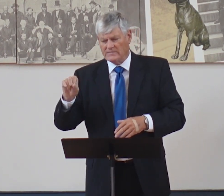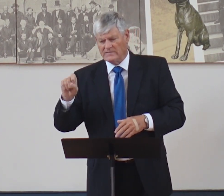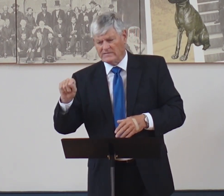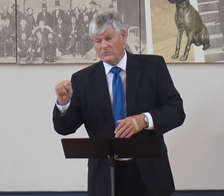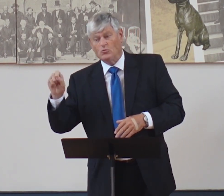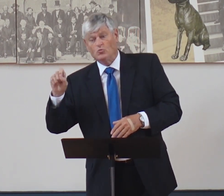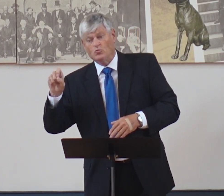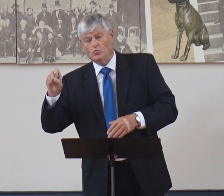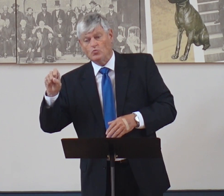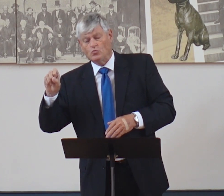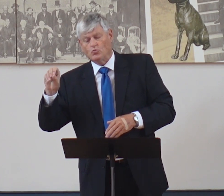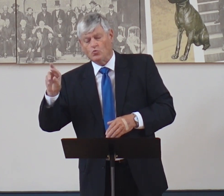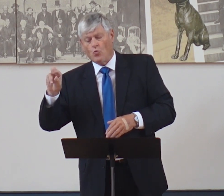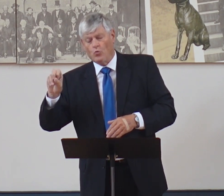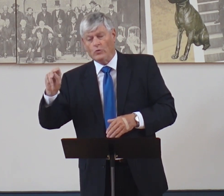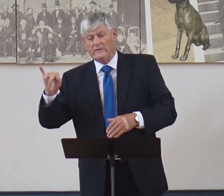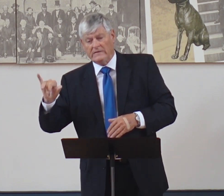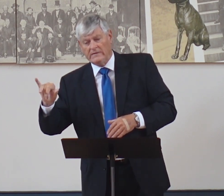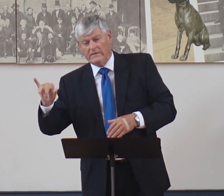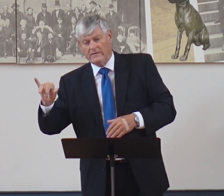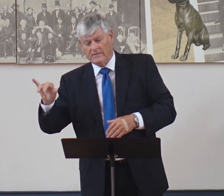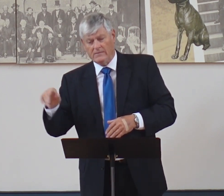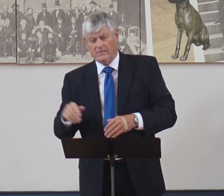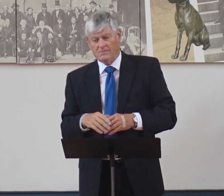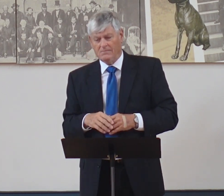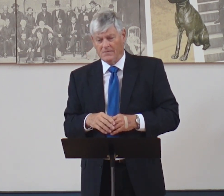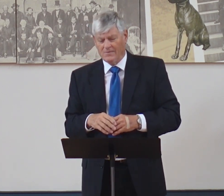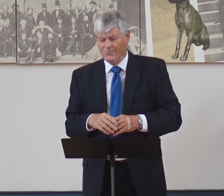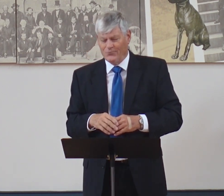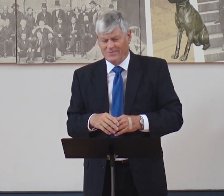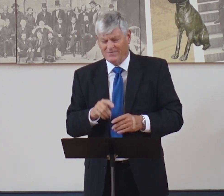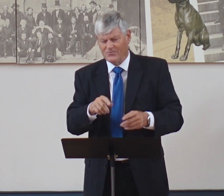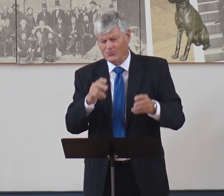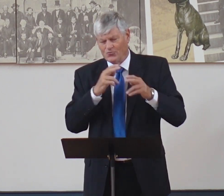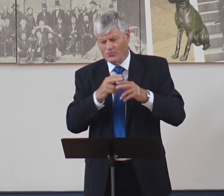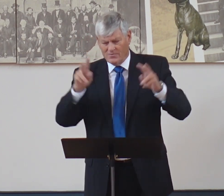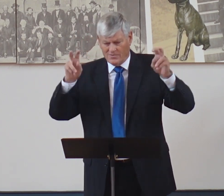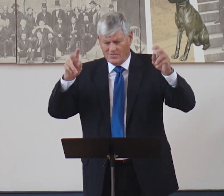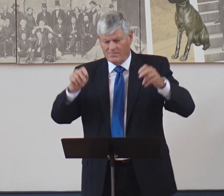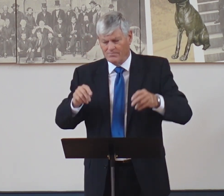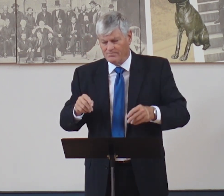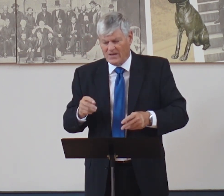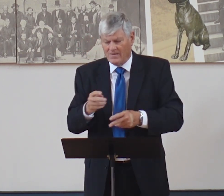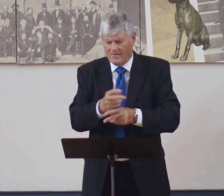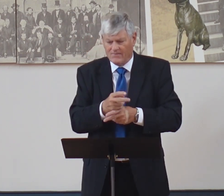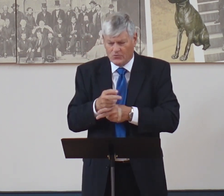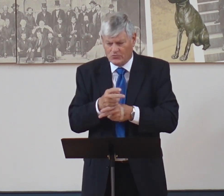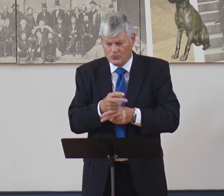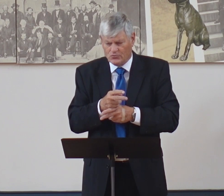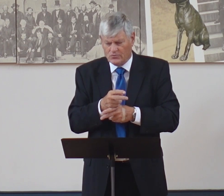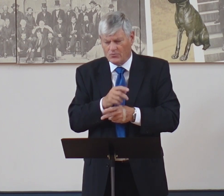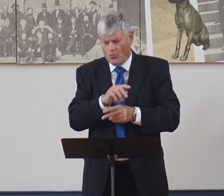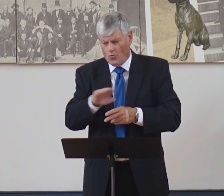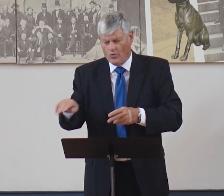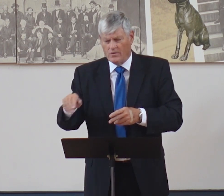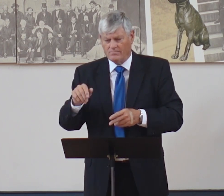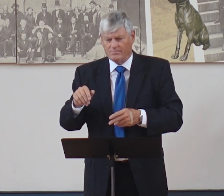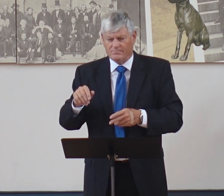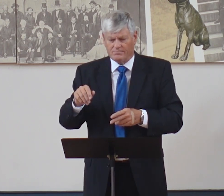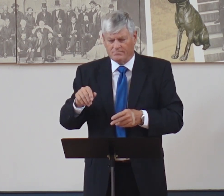at Delta Epsilon Sorority as a supervisor or an